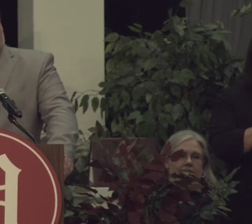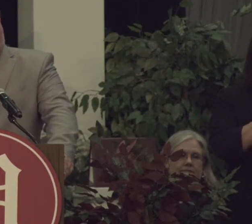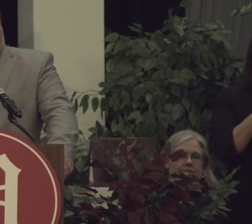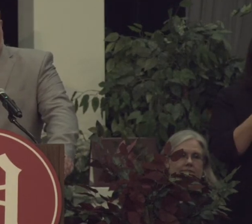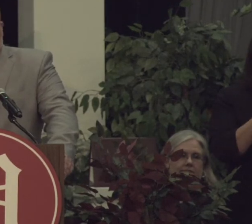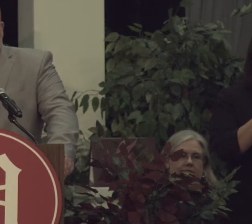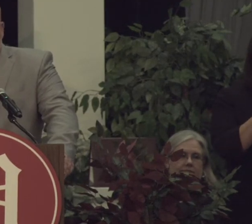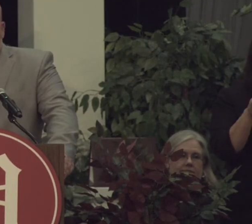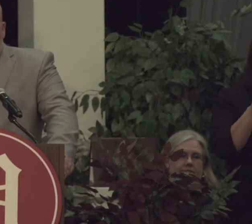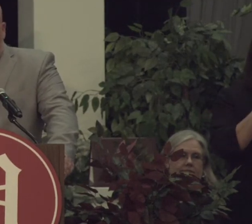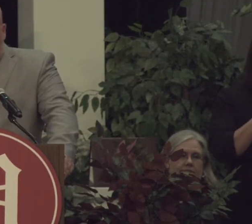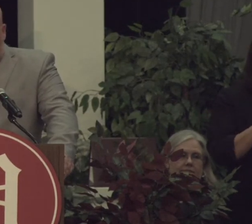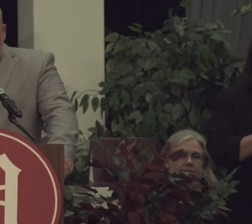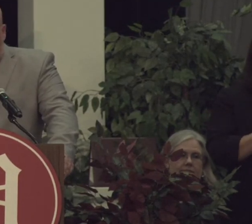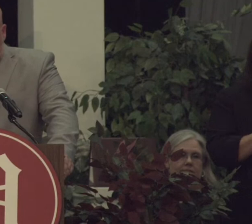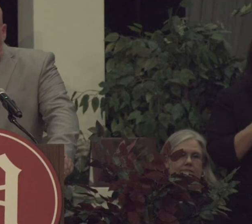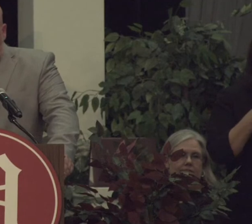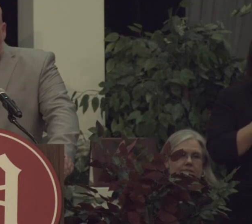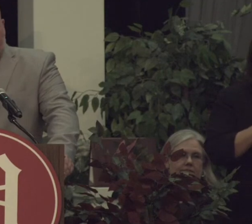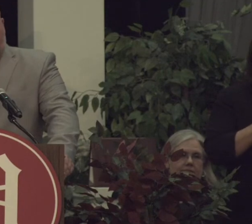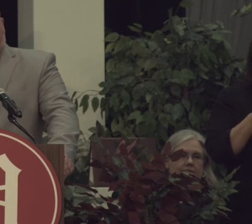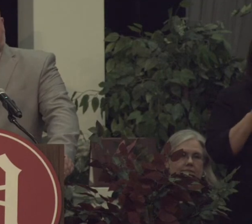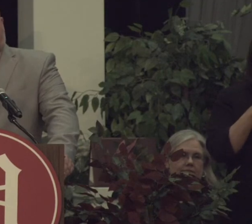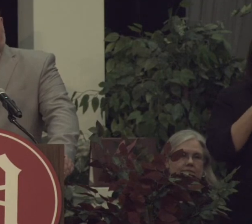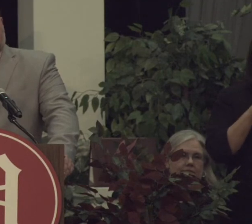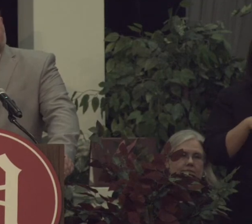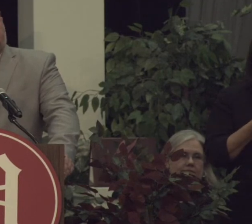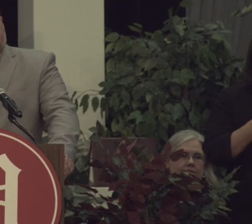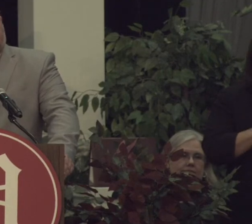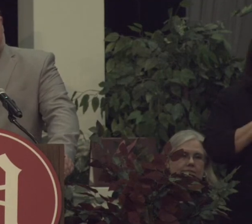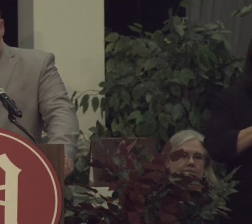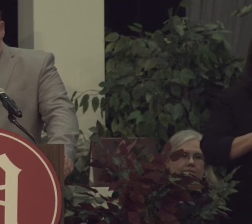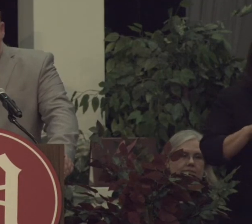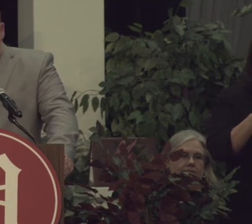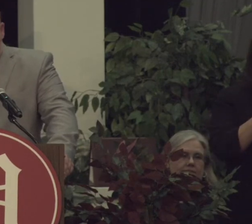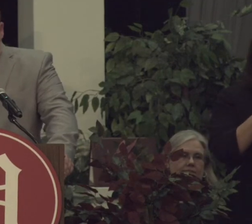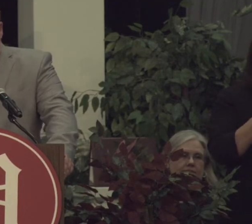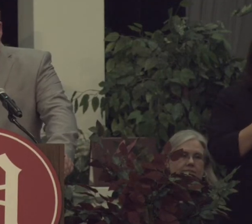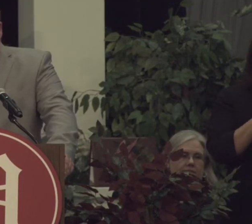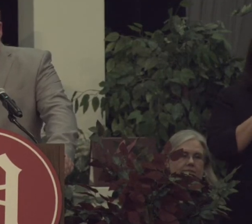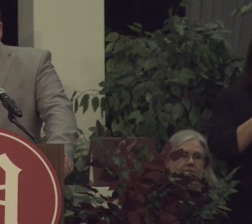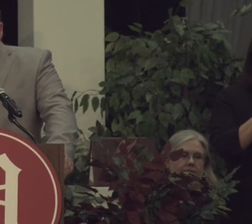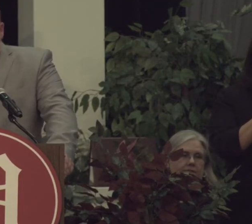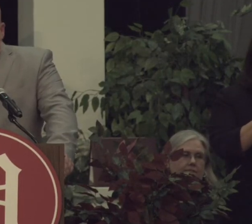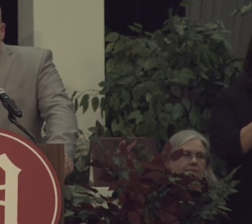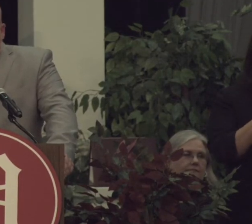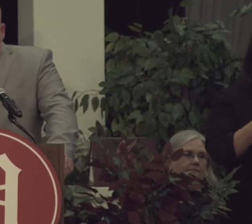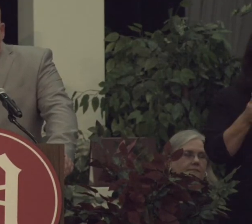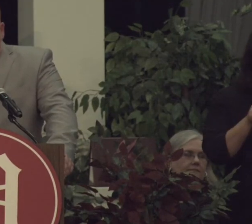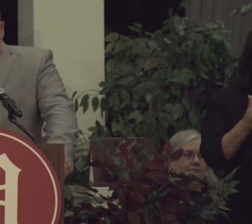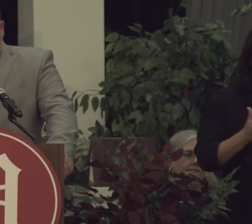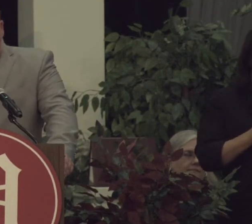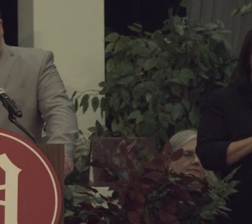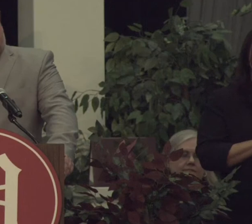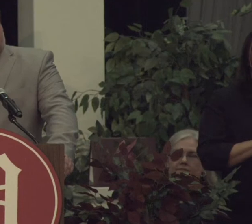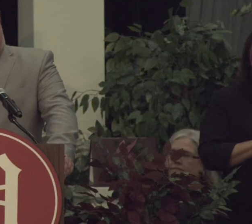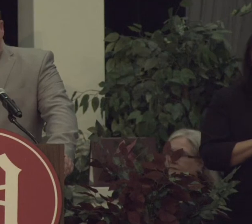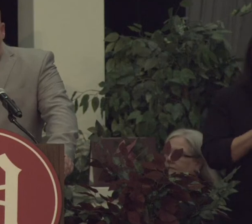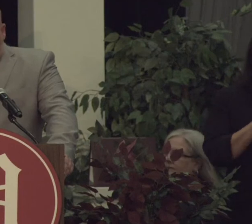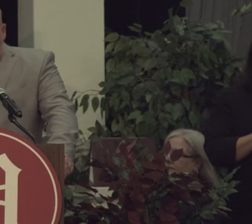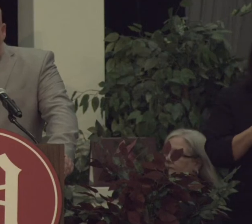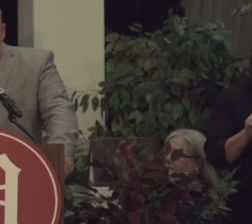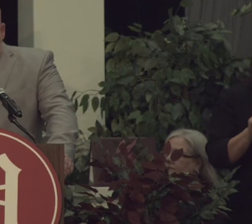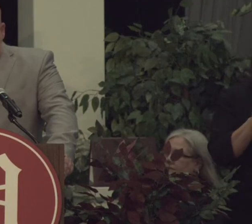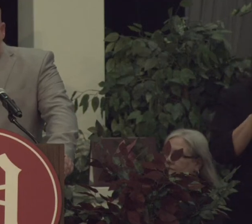as the school record of 19 of these students signed college scholarships in 6 different sports. Our cheerleaders and